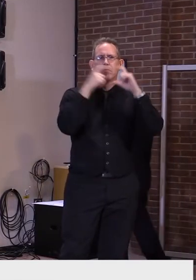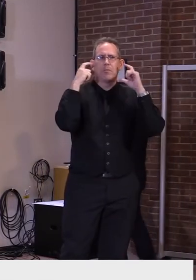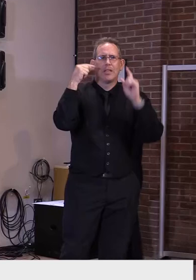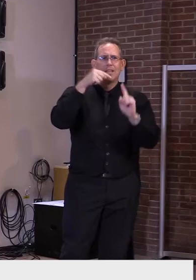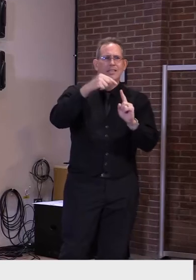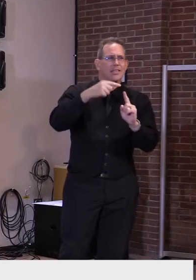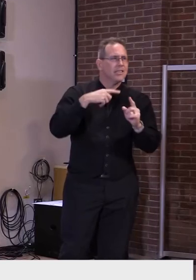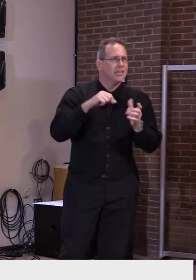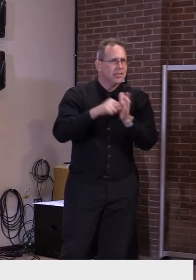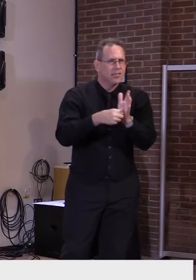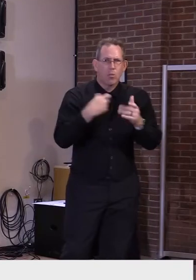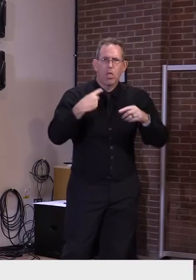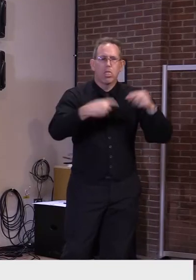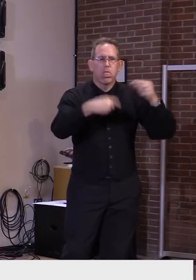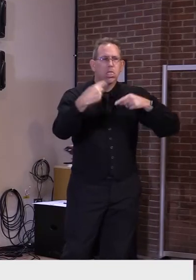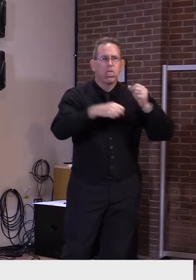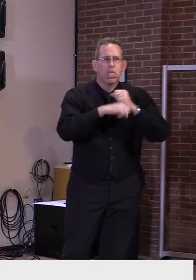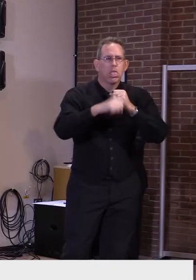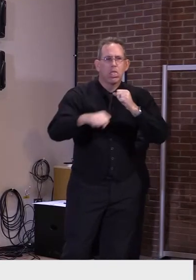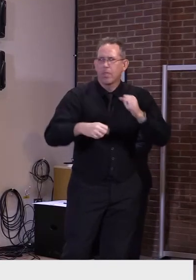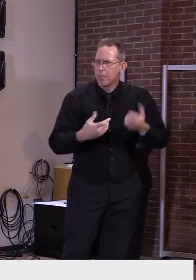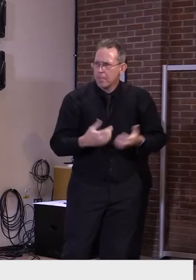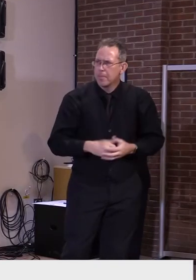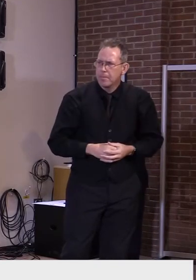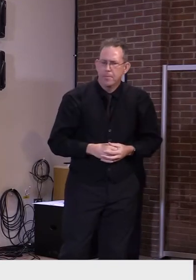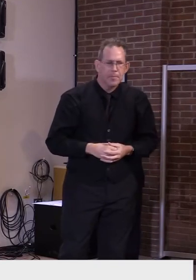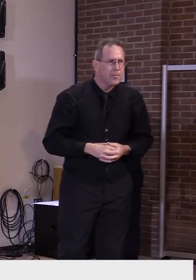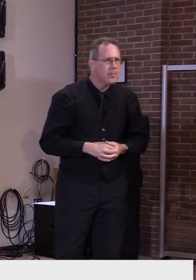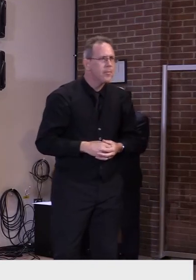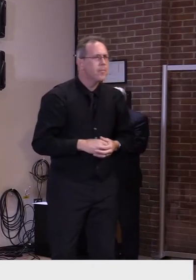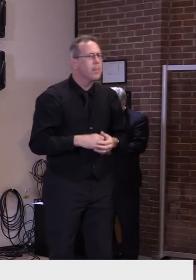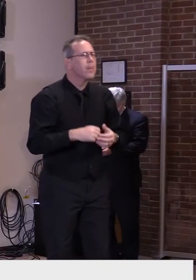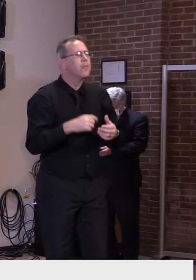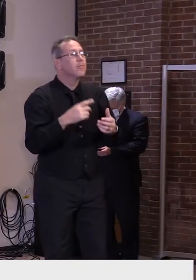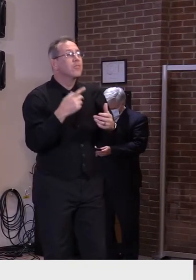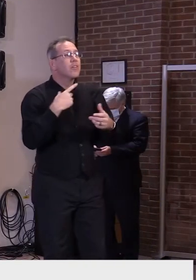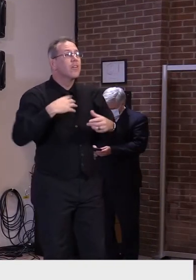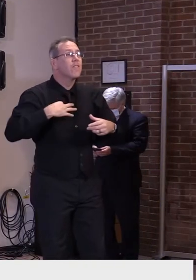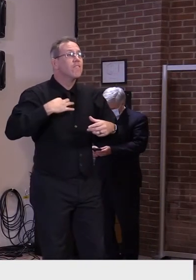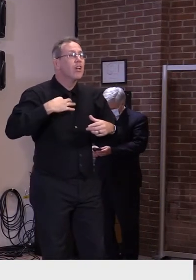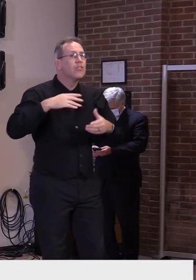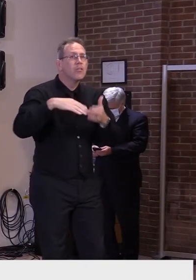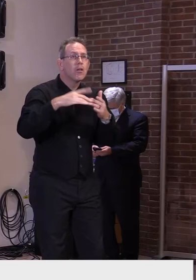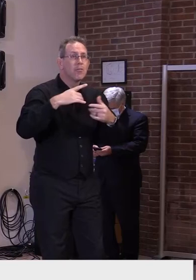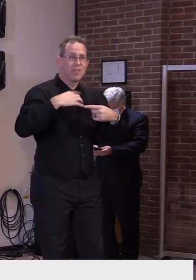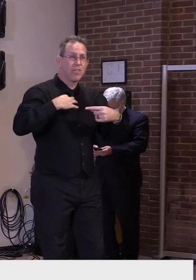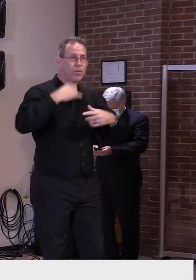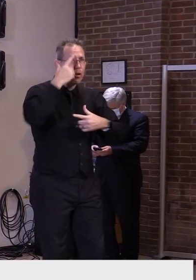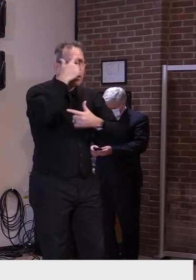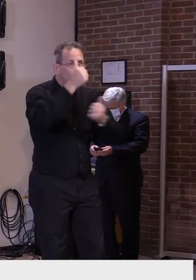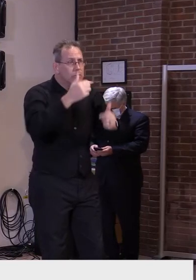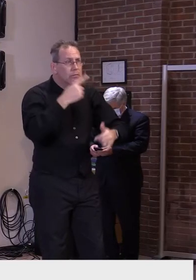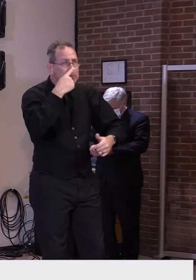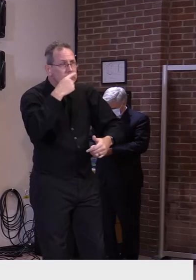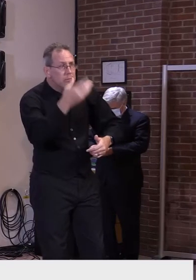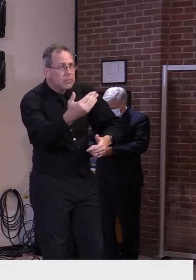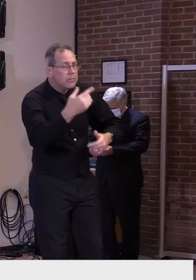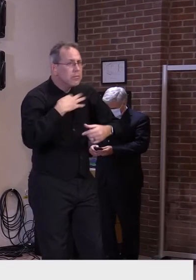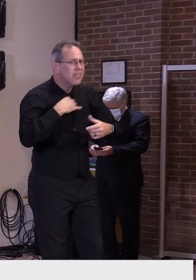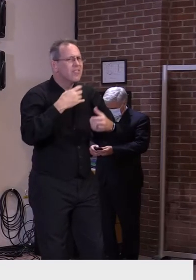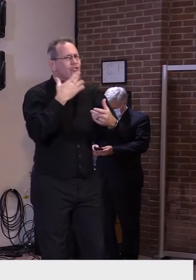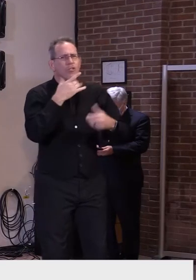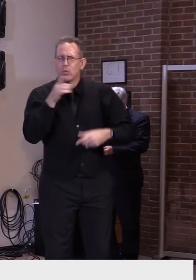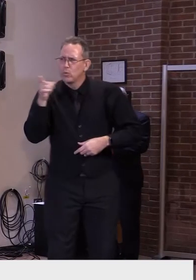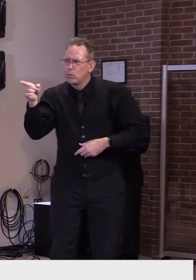It's handy to pass the buck to volunteers and low-level officials who then have to take the brunt of the consequences in our homes where we don't have security